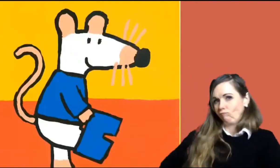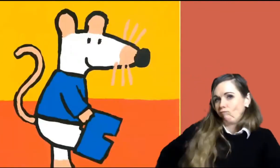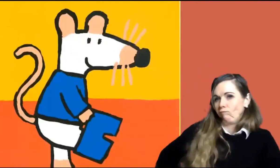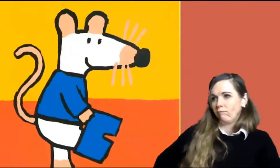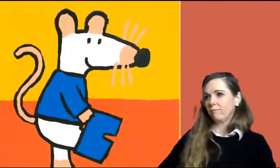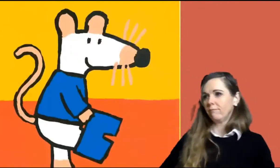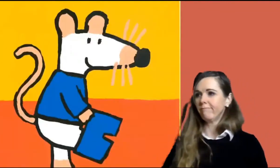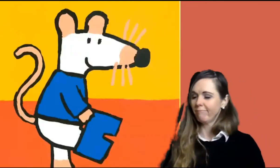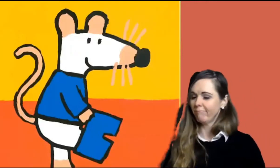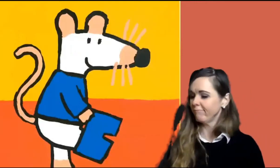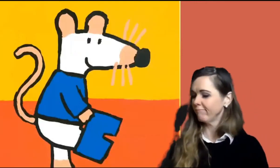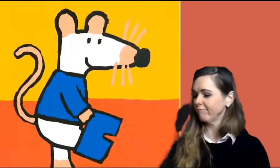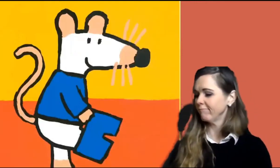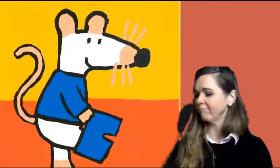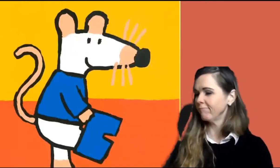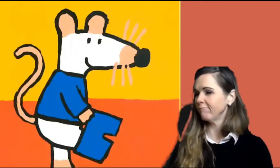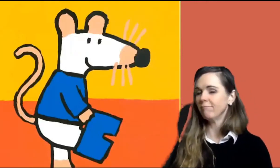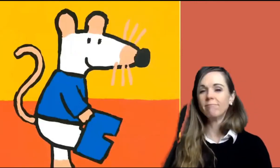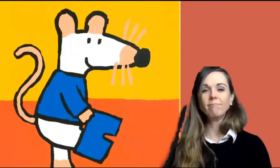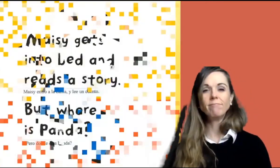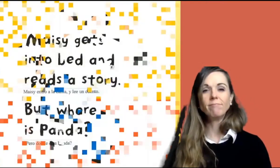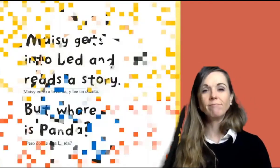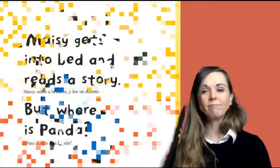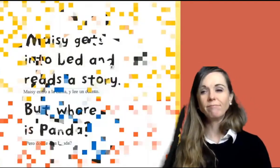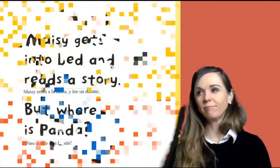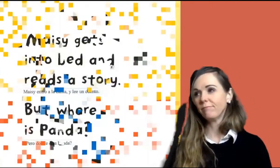her pants.